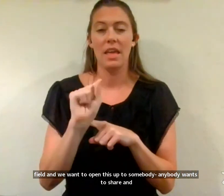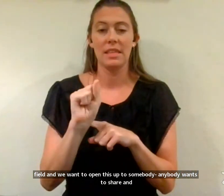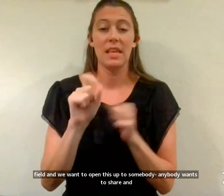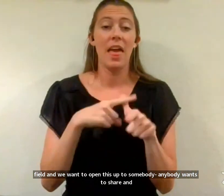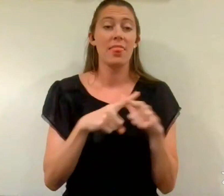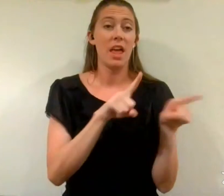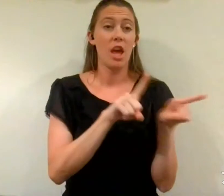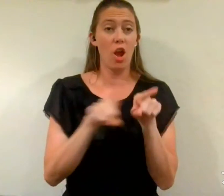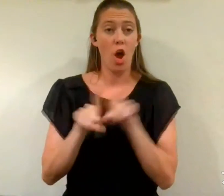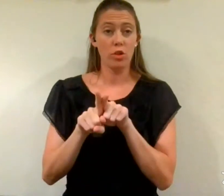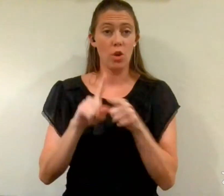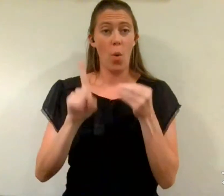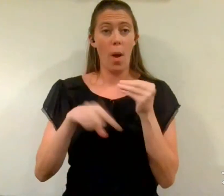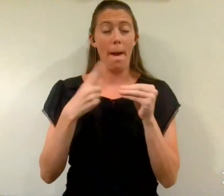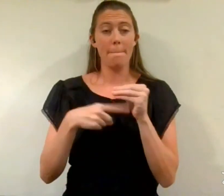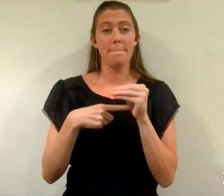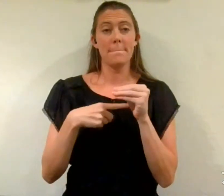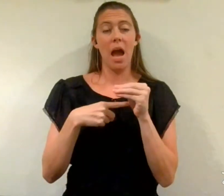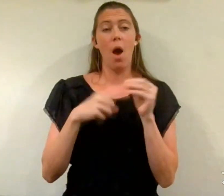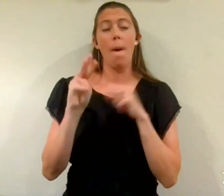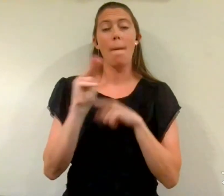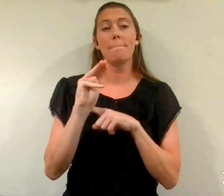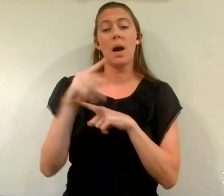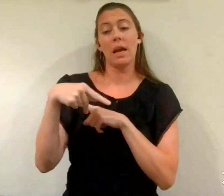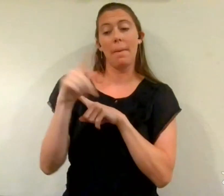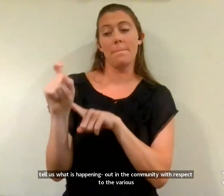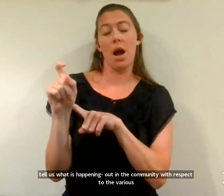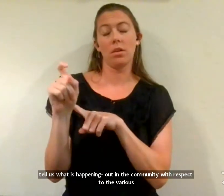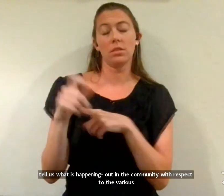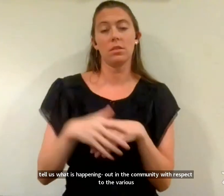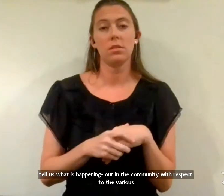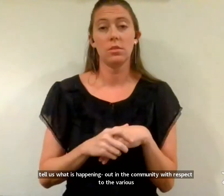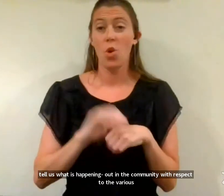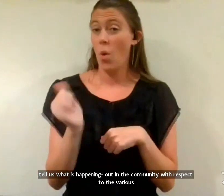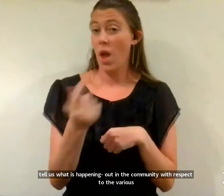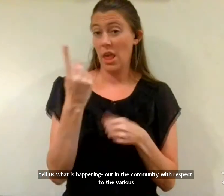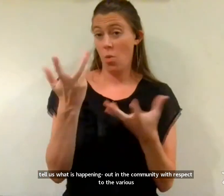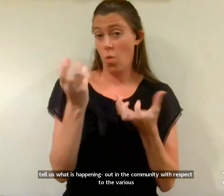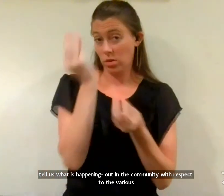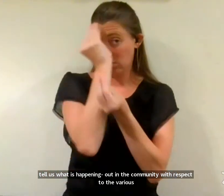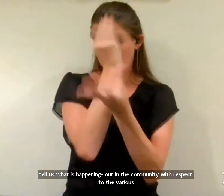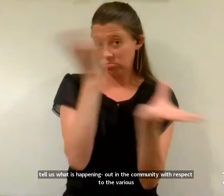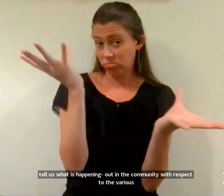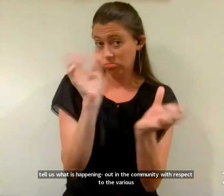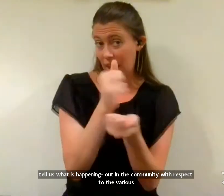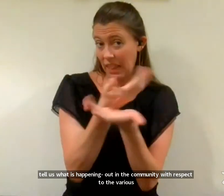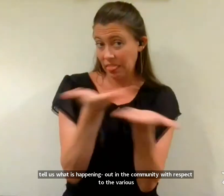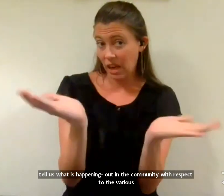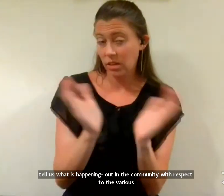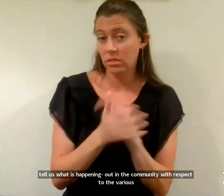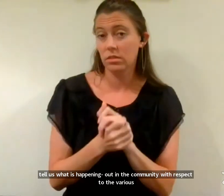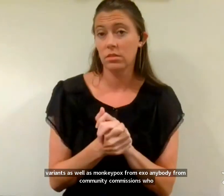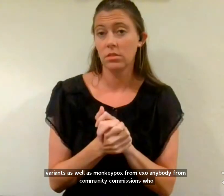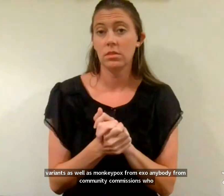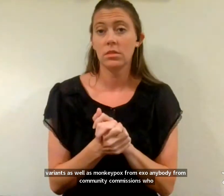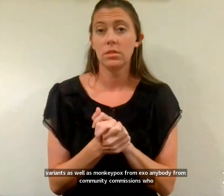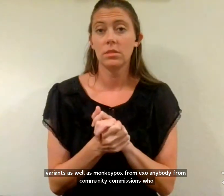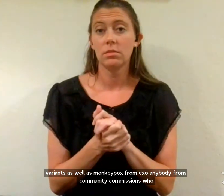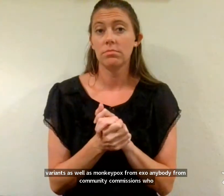our community partners, community clinicians, and others who want to add something to where you think things are. Anybody?